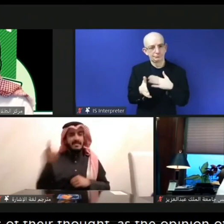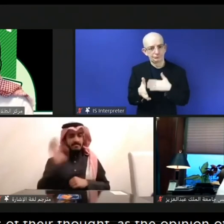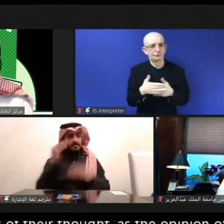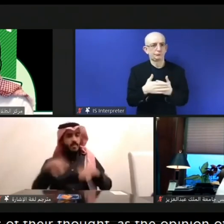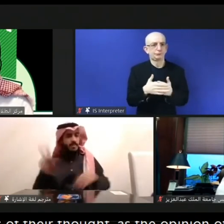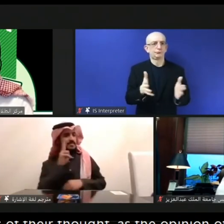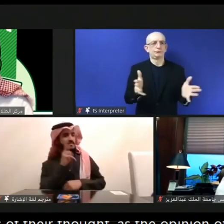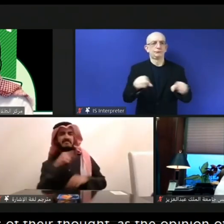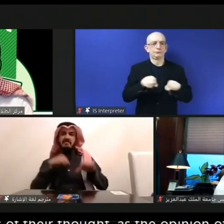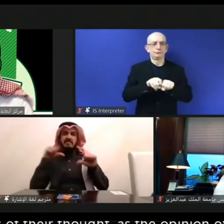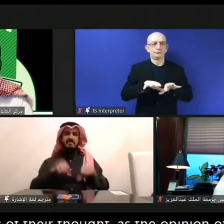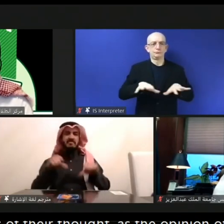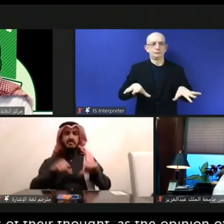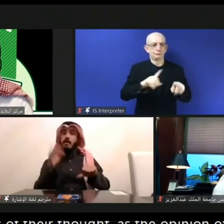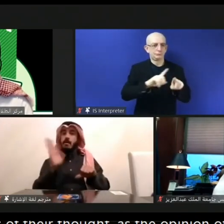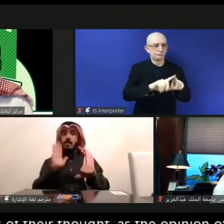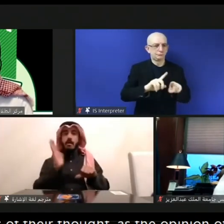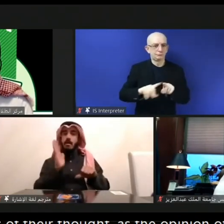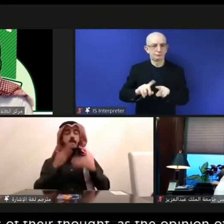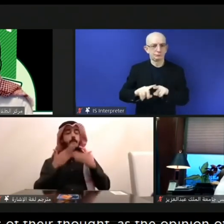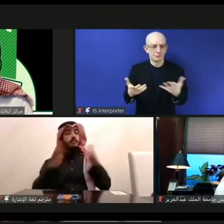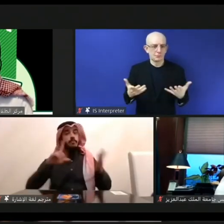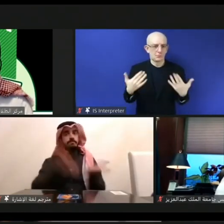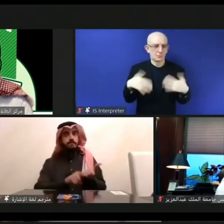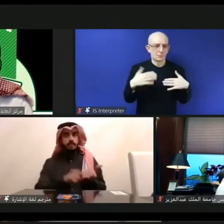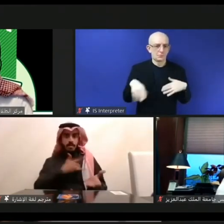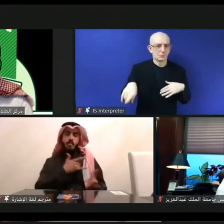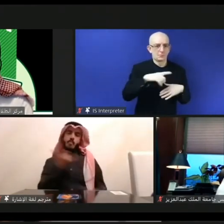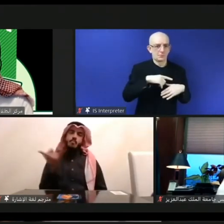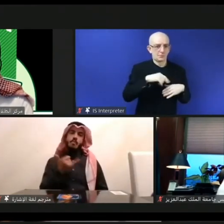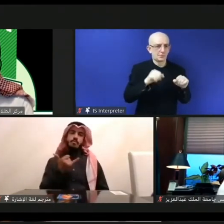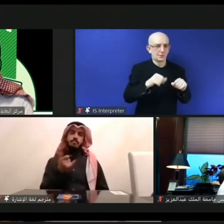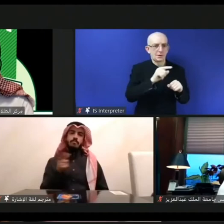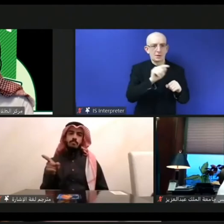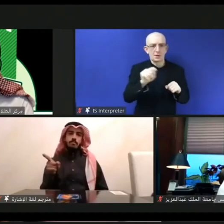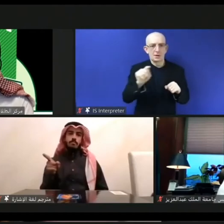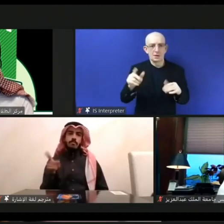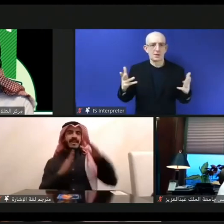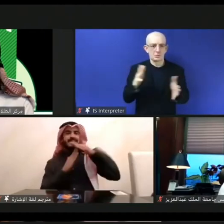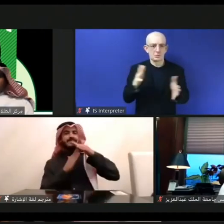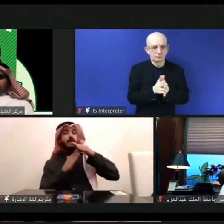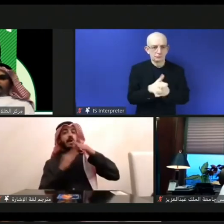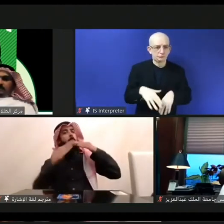their success. Allow me to say one of the